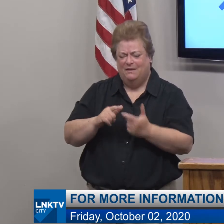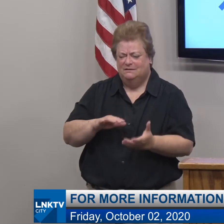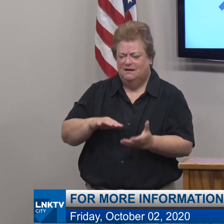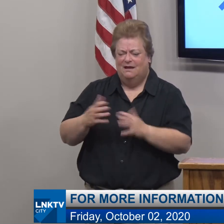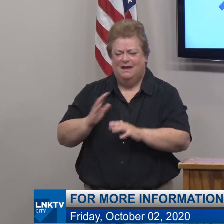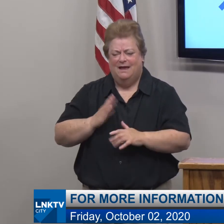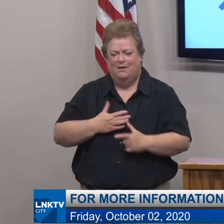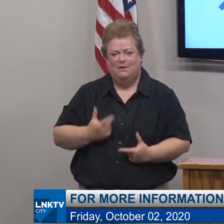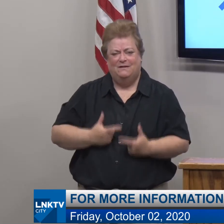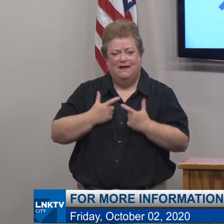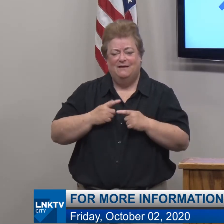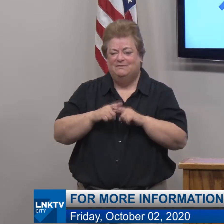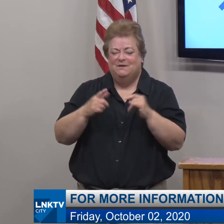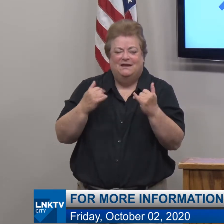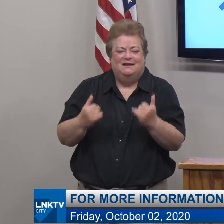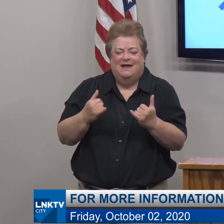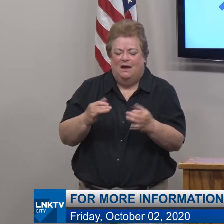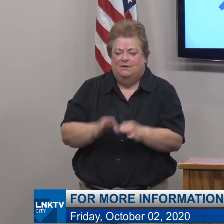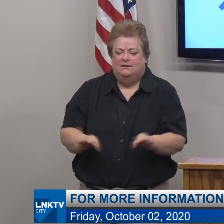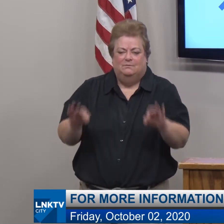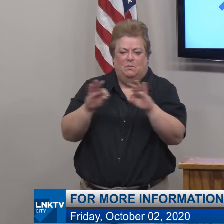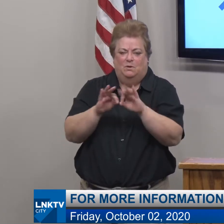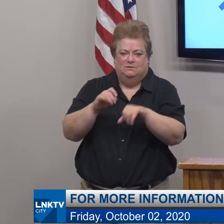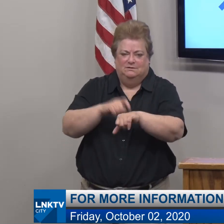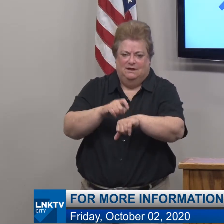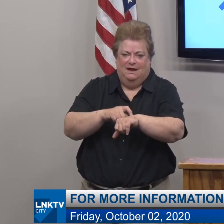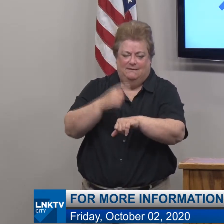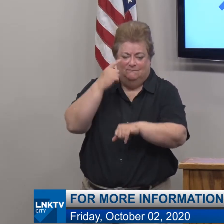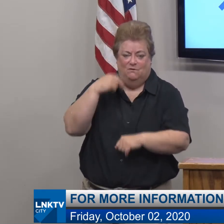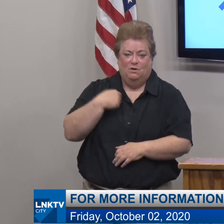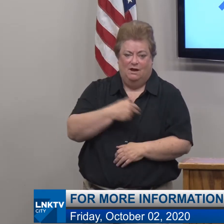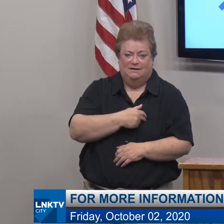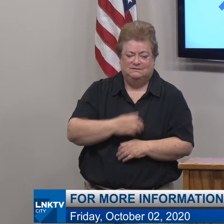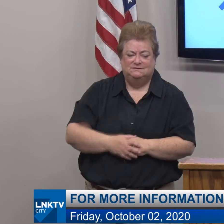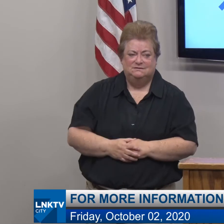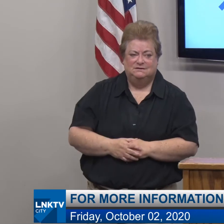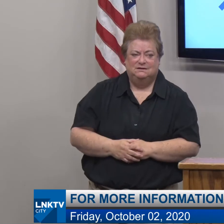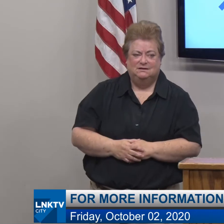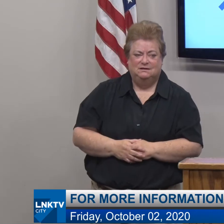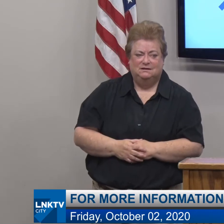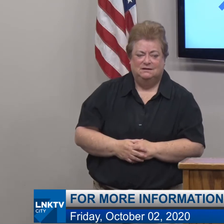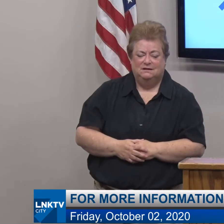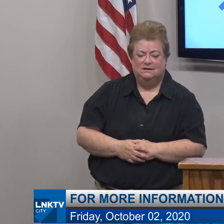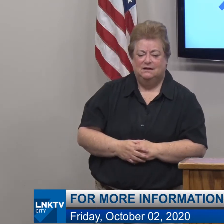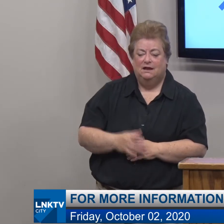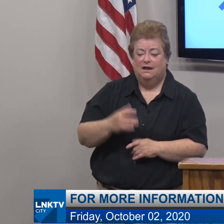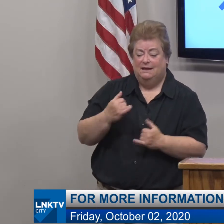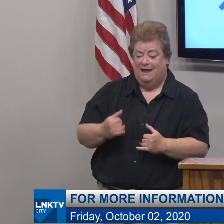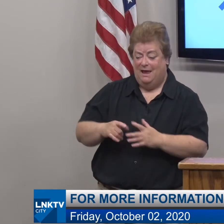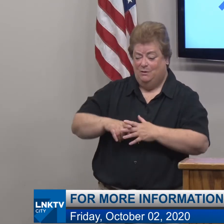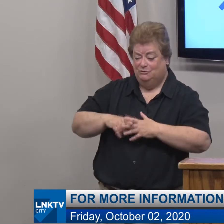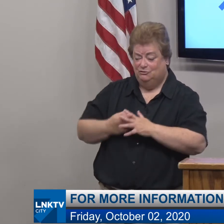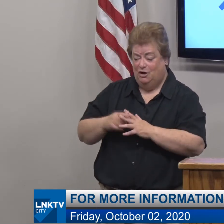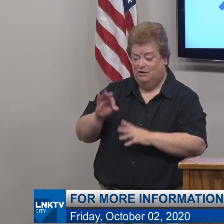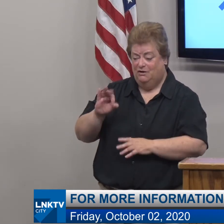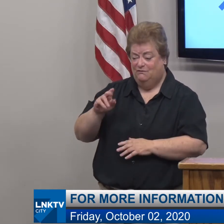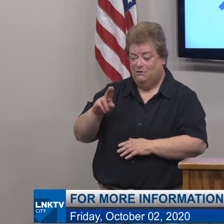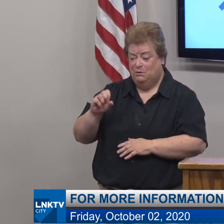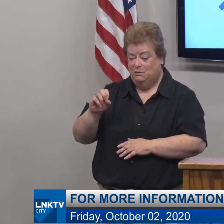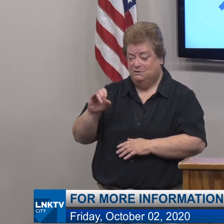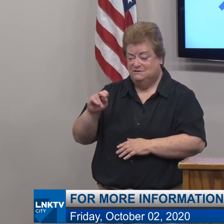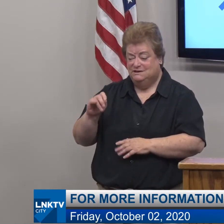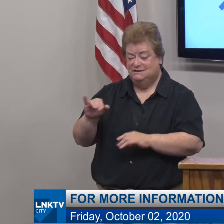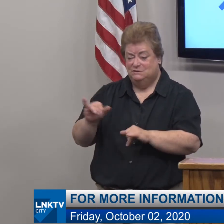have a critical time just ahead. It's important. In addition to the start of flu season, we know that the